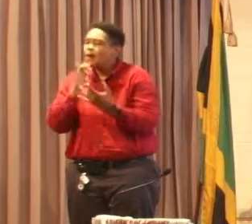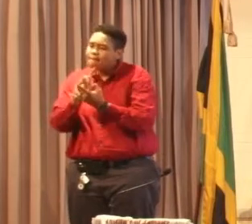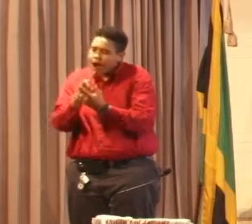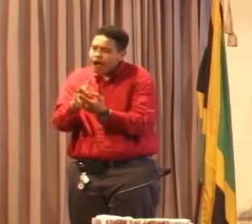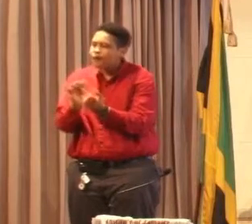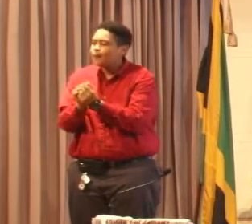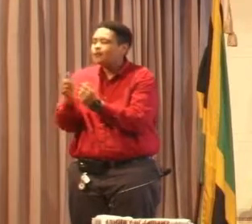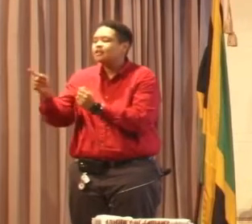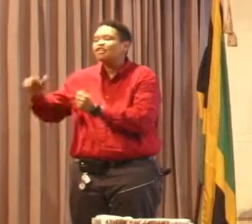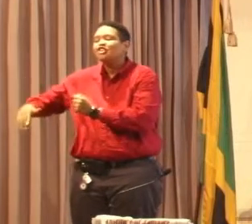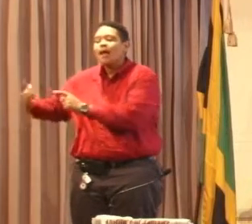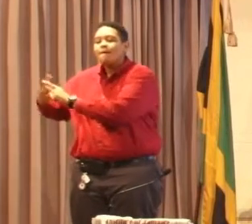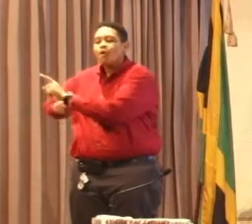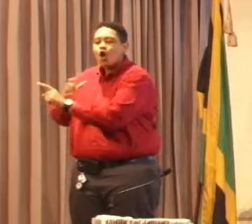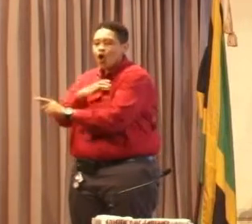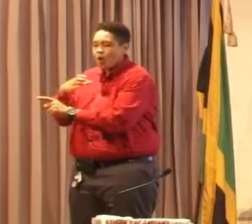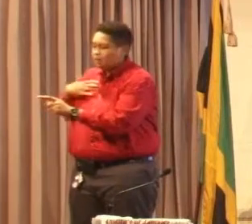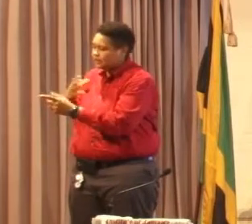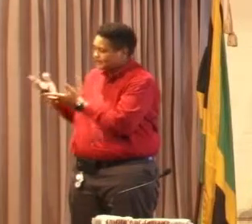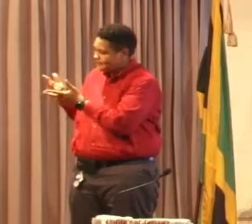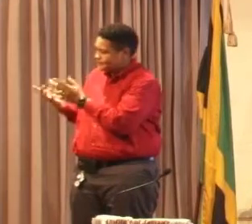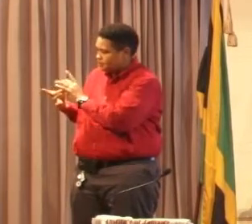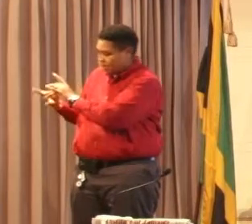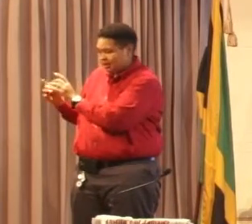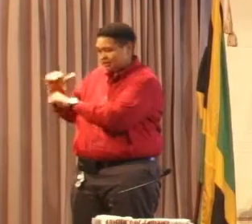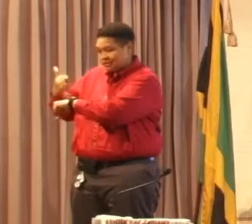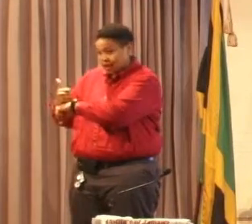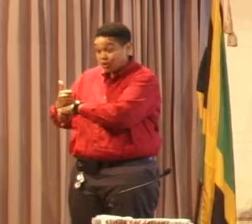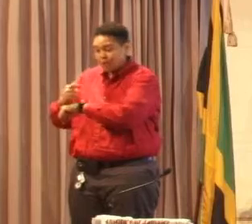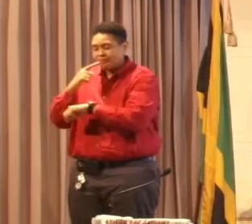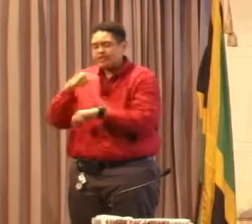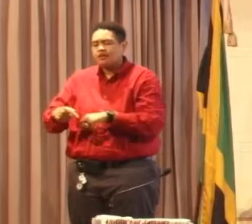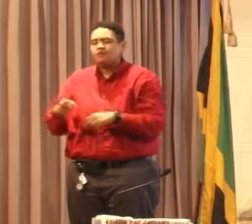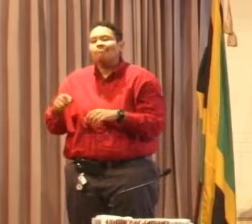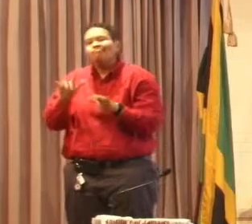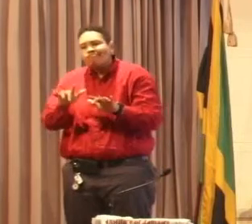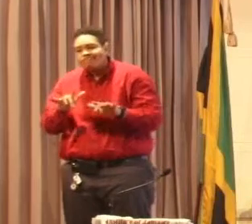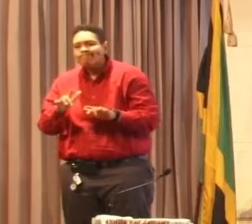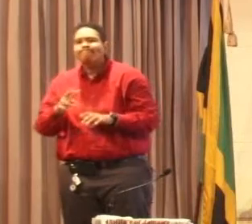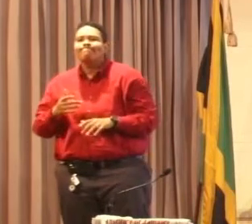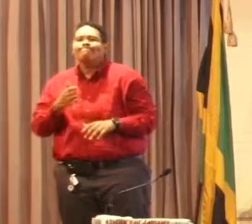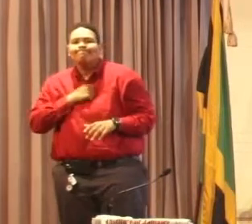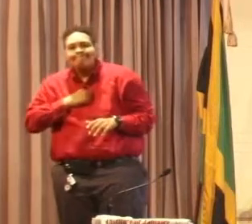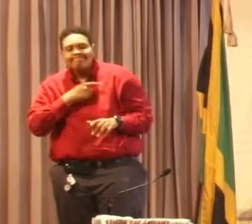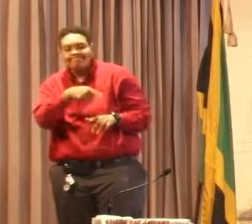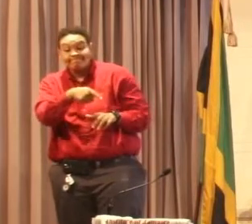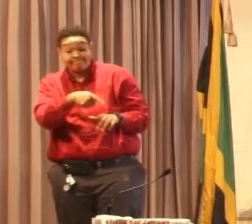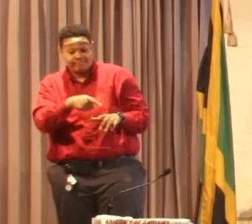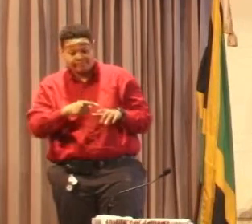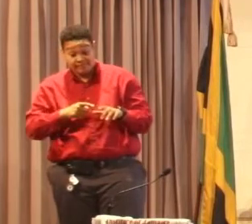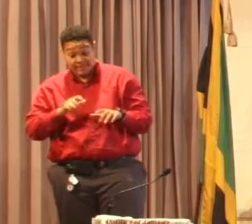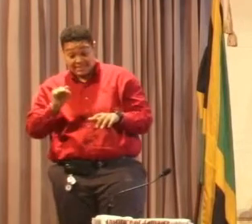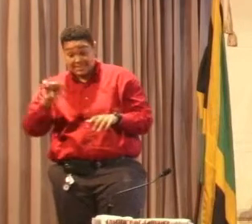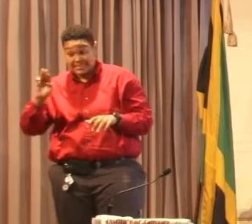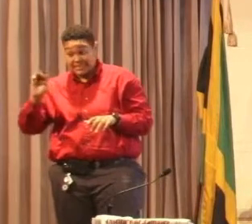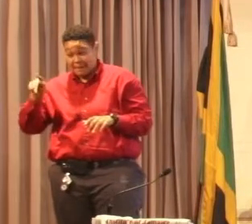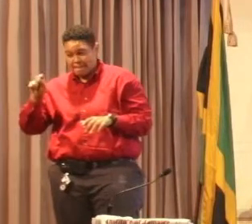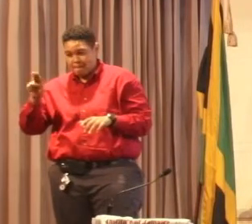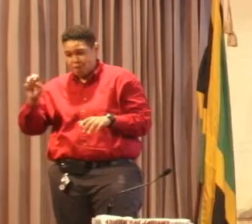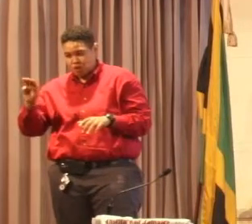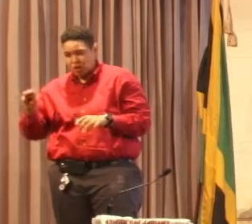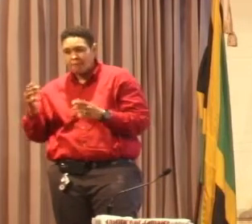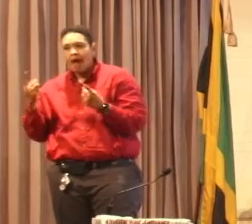partner with the Child's Month Committee as this HUSH Symposium is held in May of